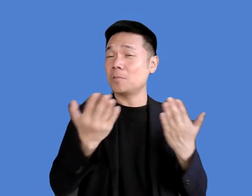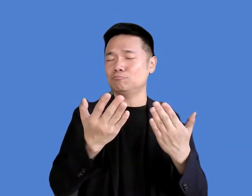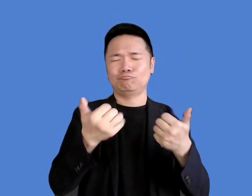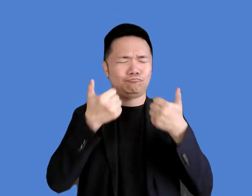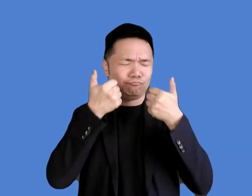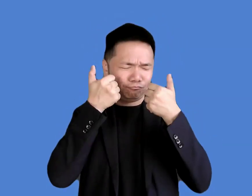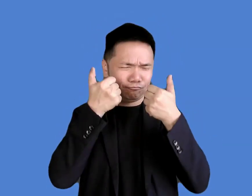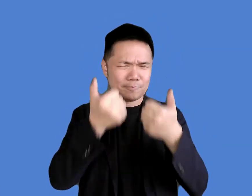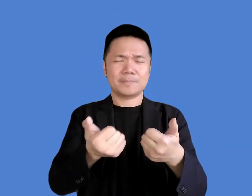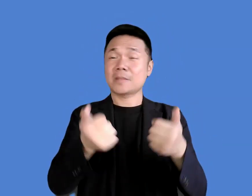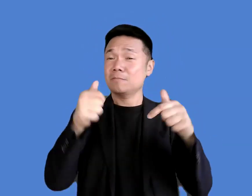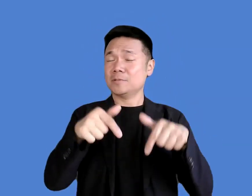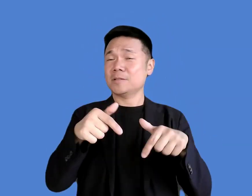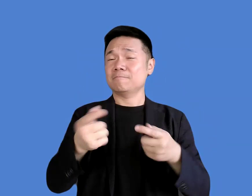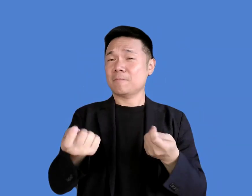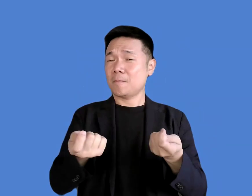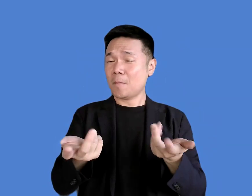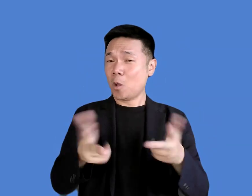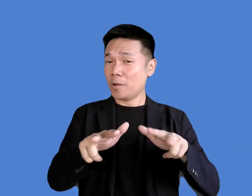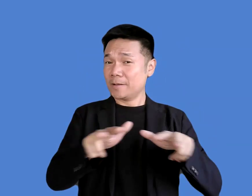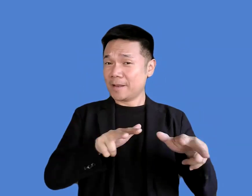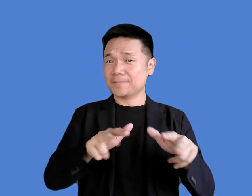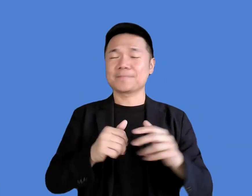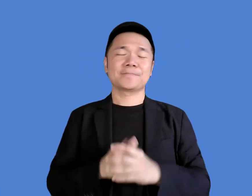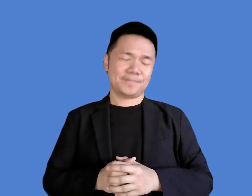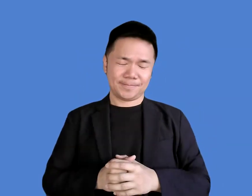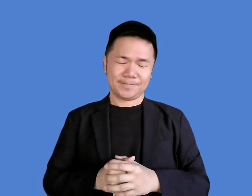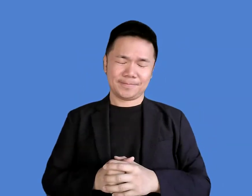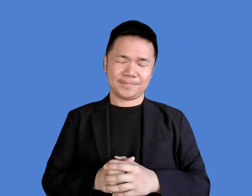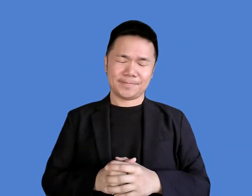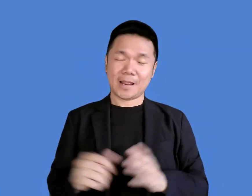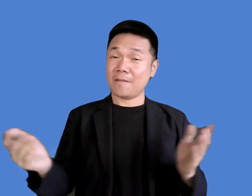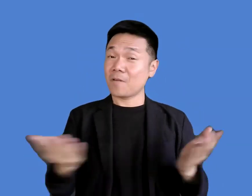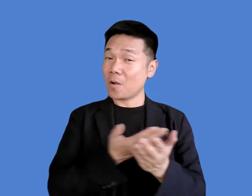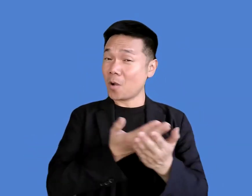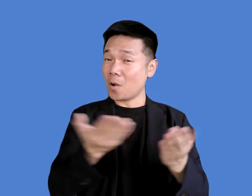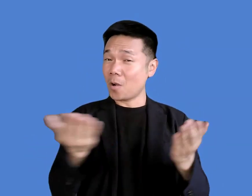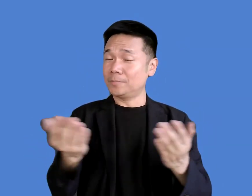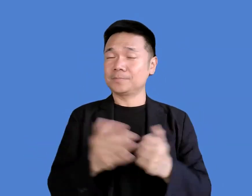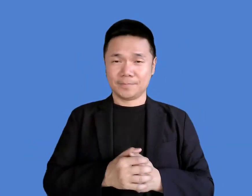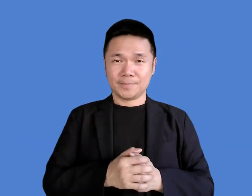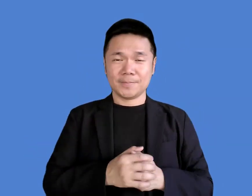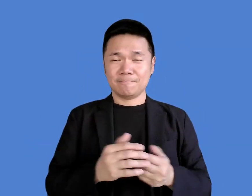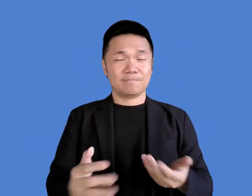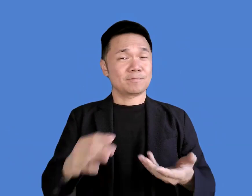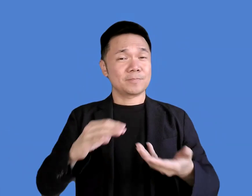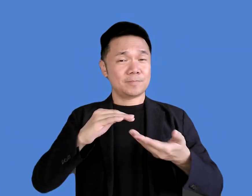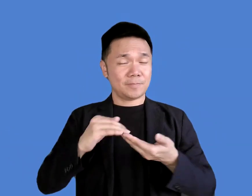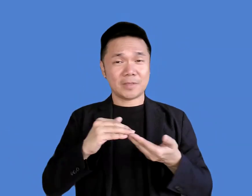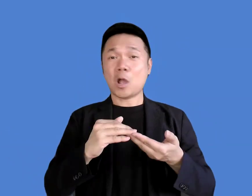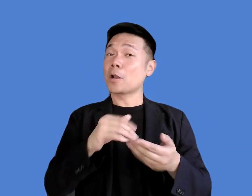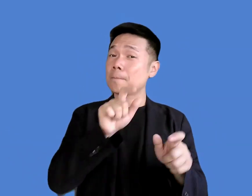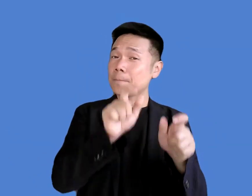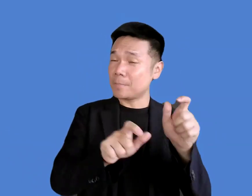organising the event today. And I really want to call on all of us together,